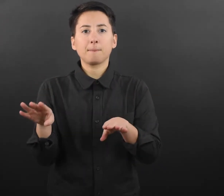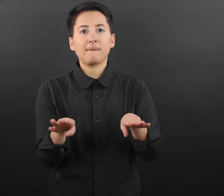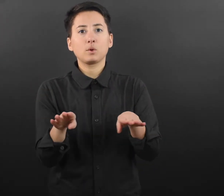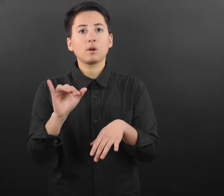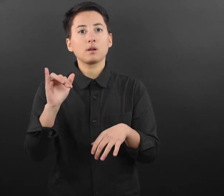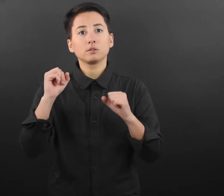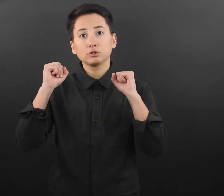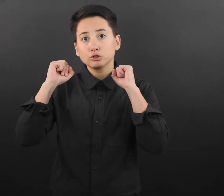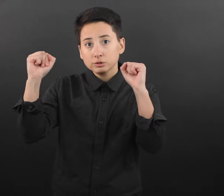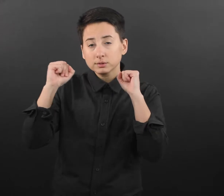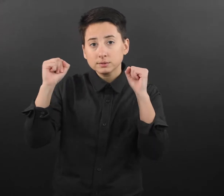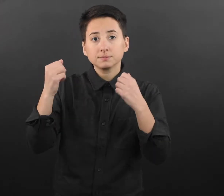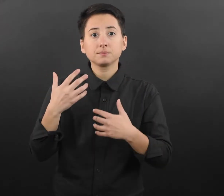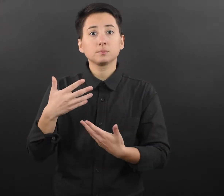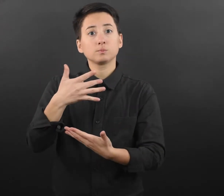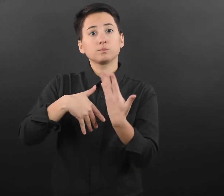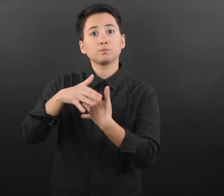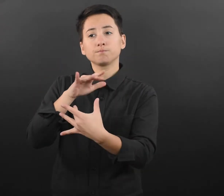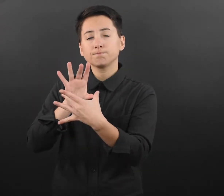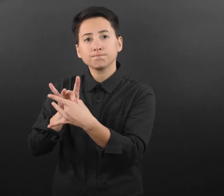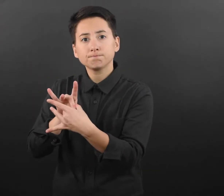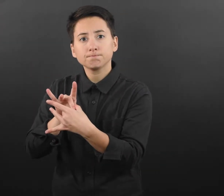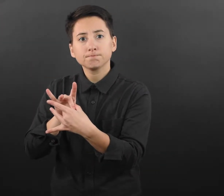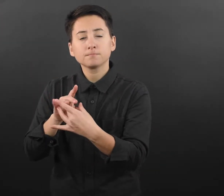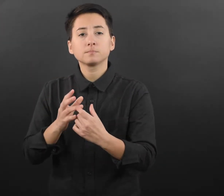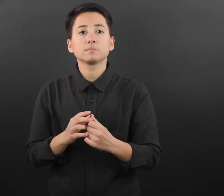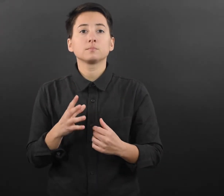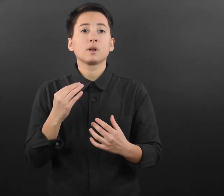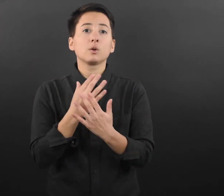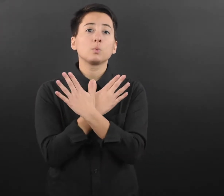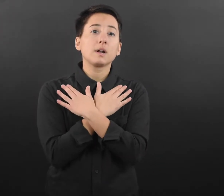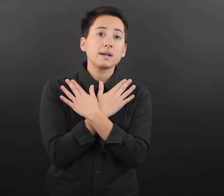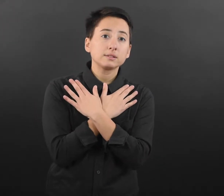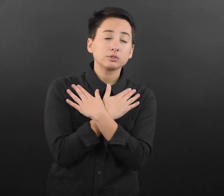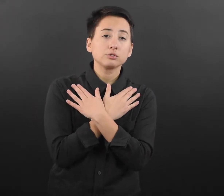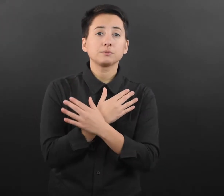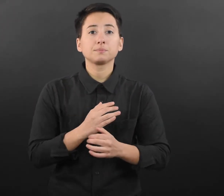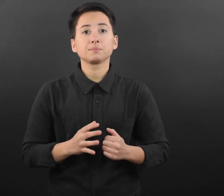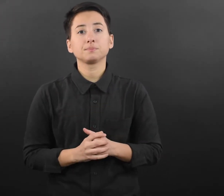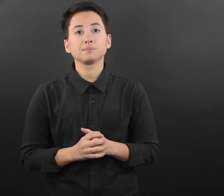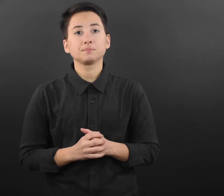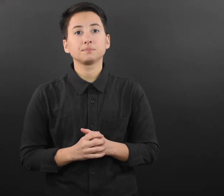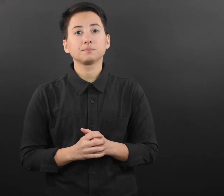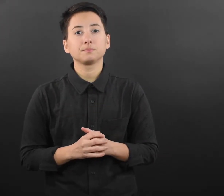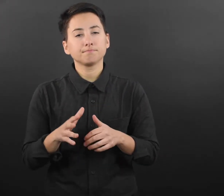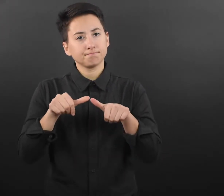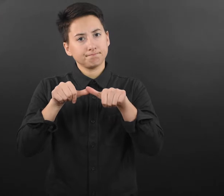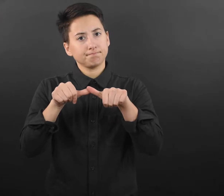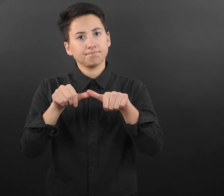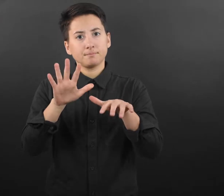Engage in health-promoting behaviors like exercise, social connectedness, relaxation